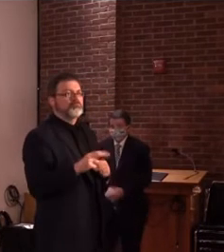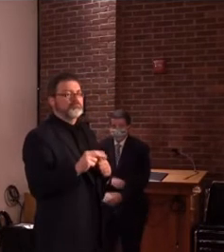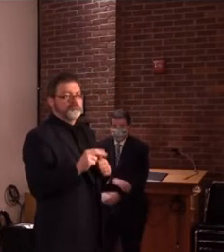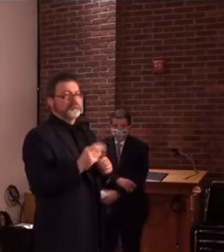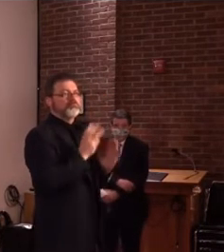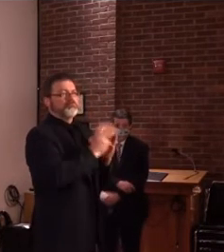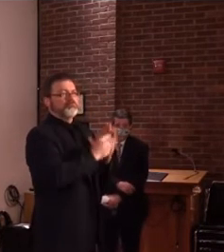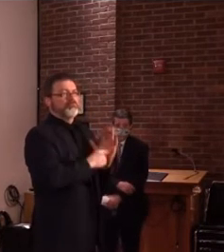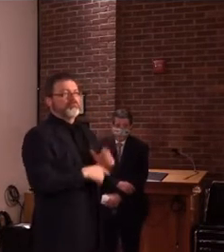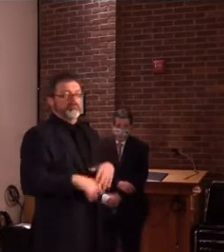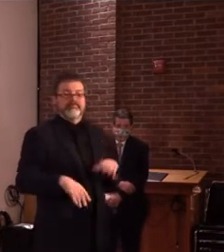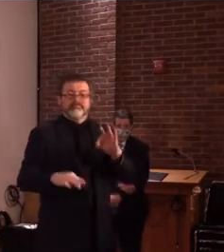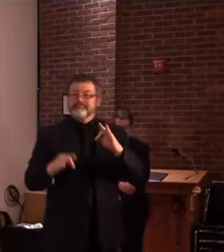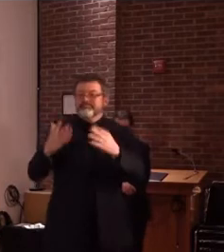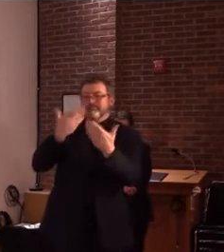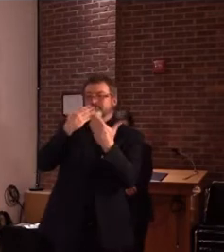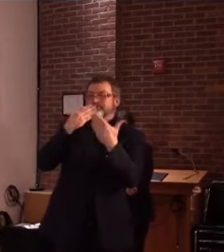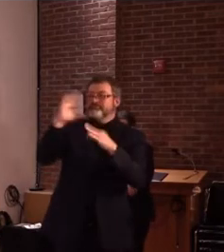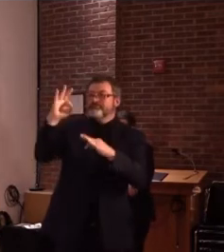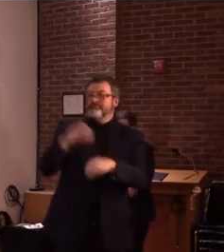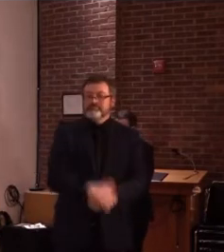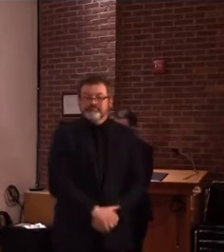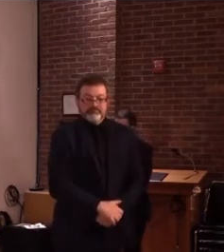Thank you.